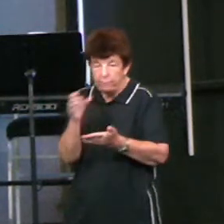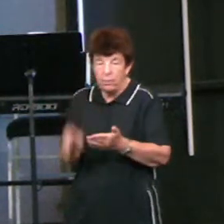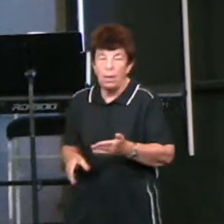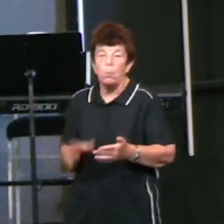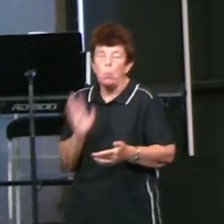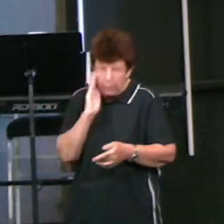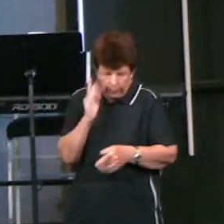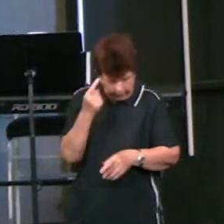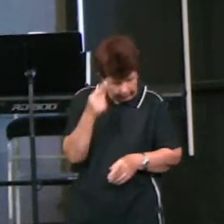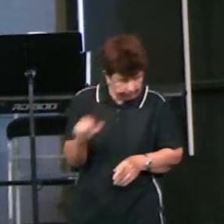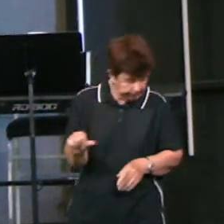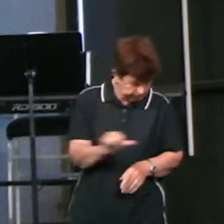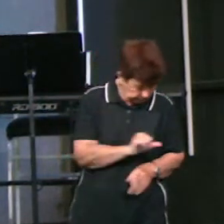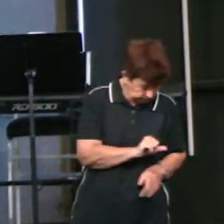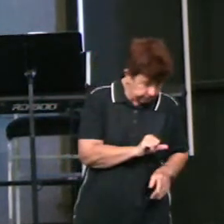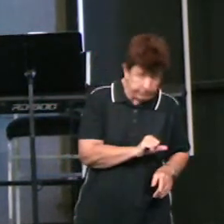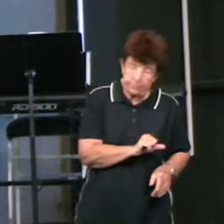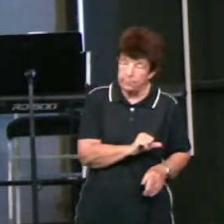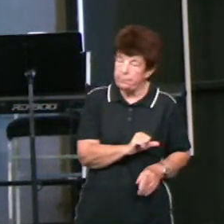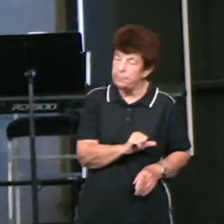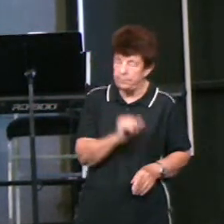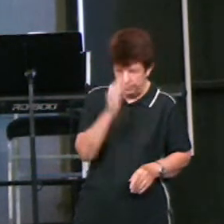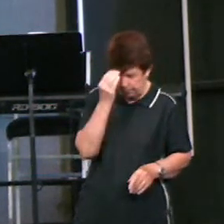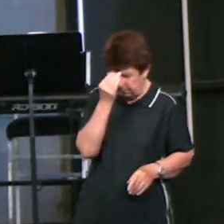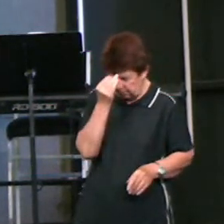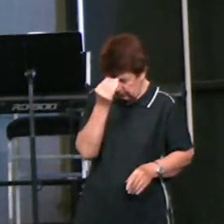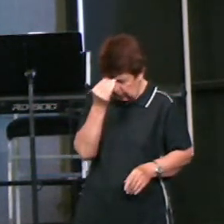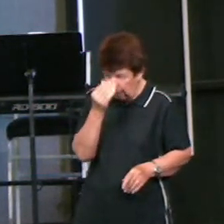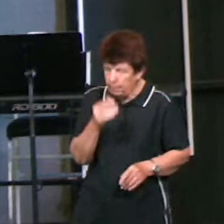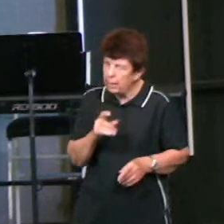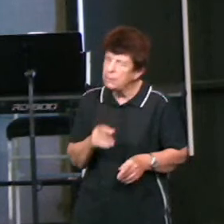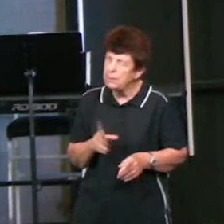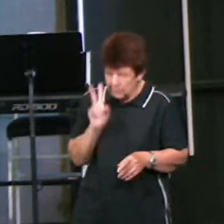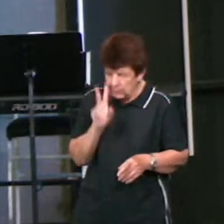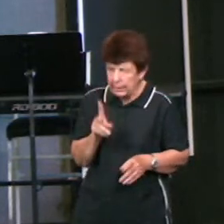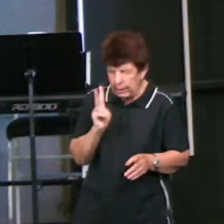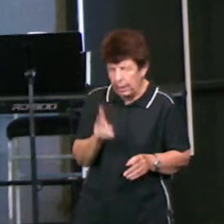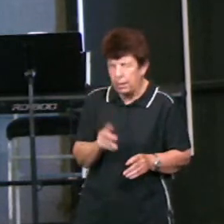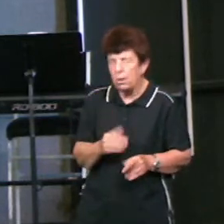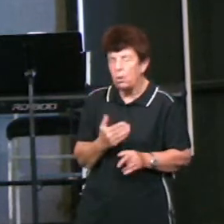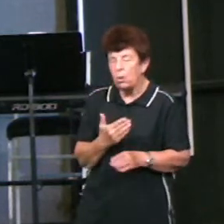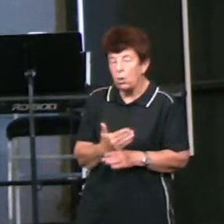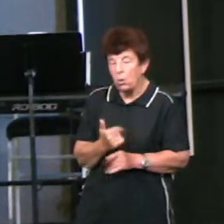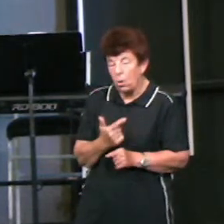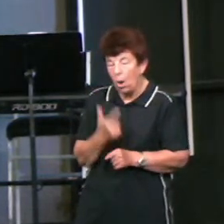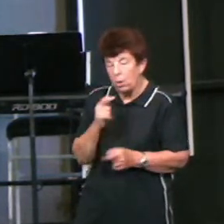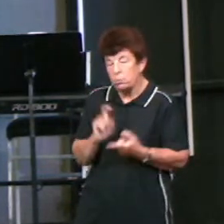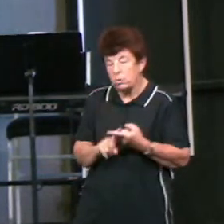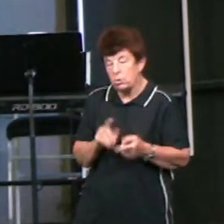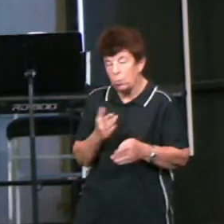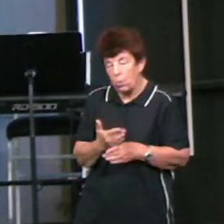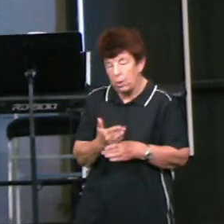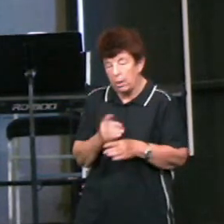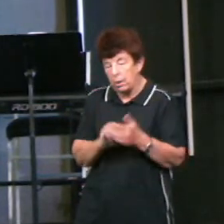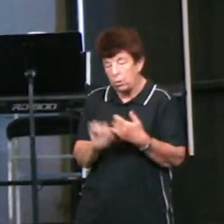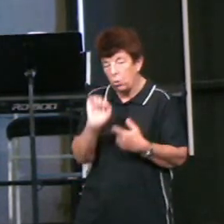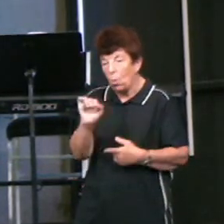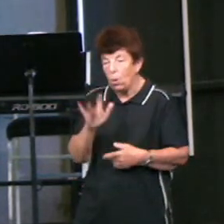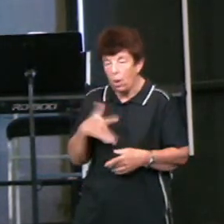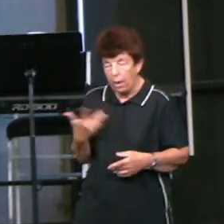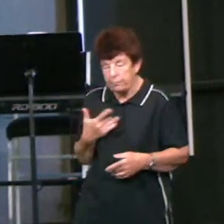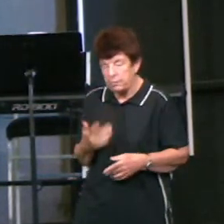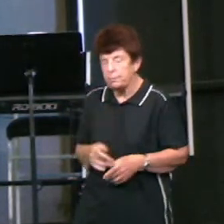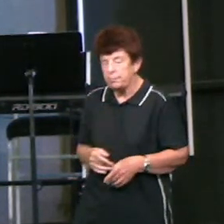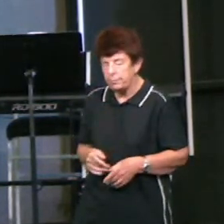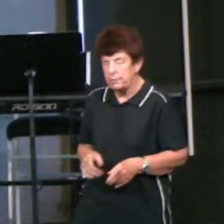back to that, even in hindsight, you can see that God was at work in your life. And so if